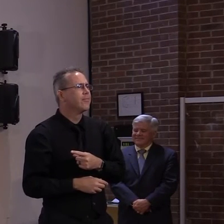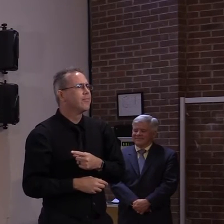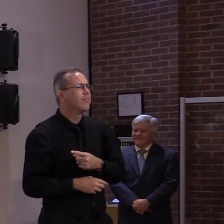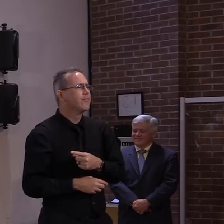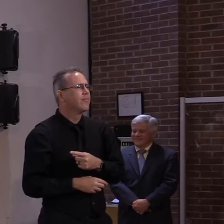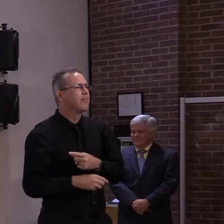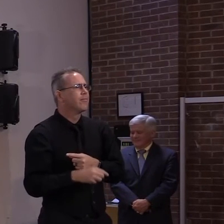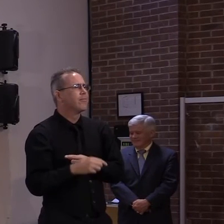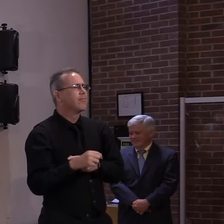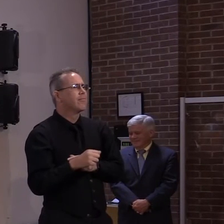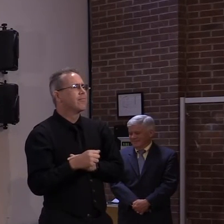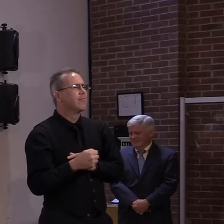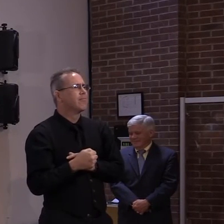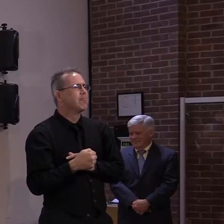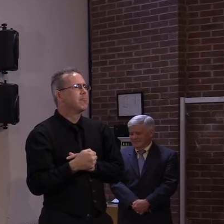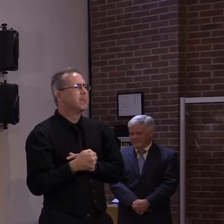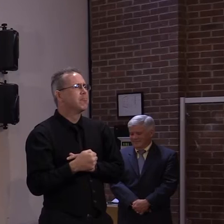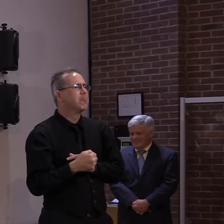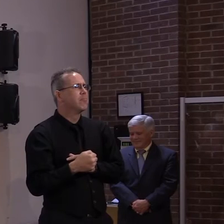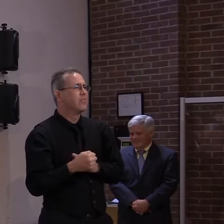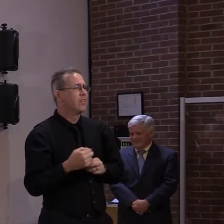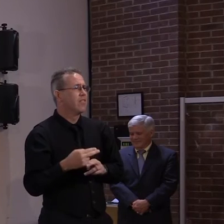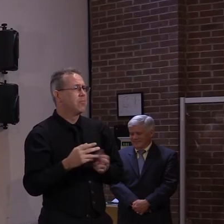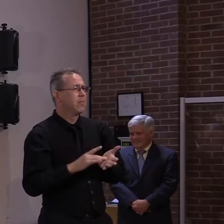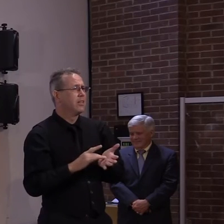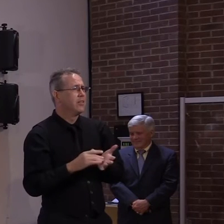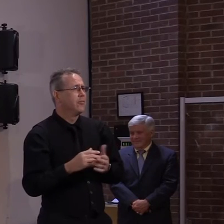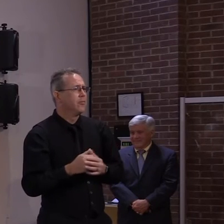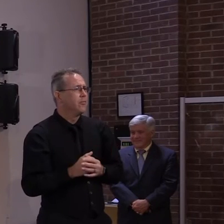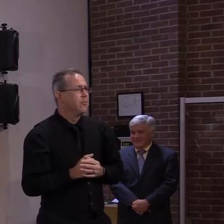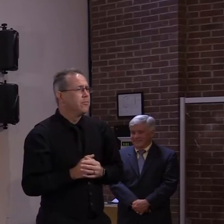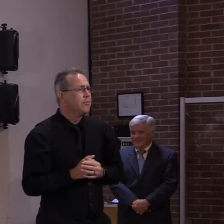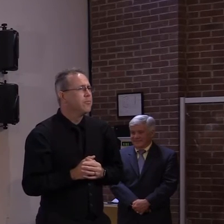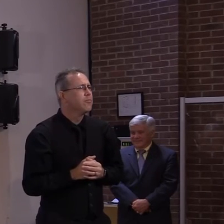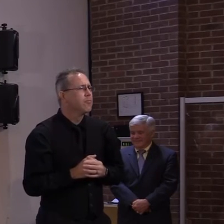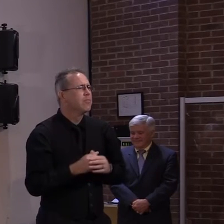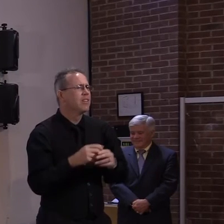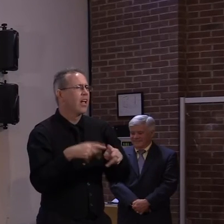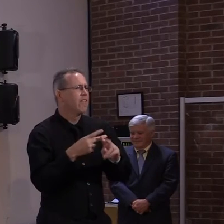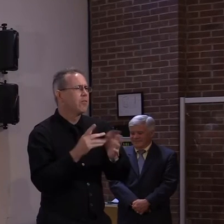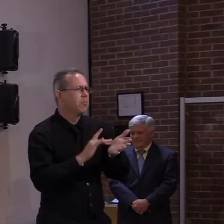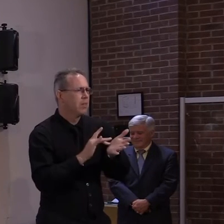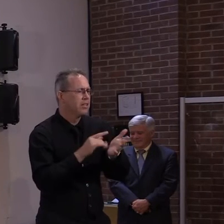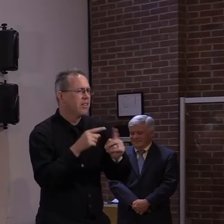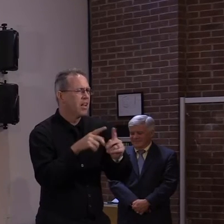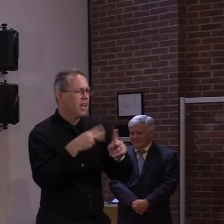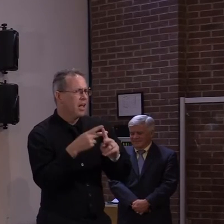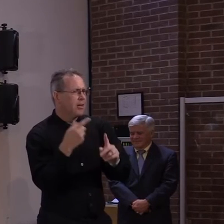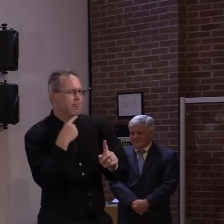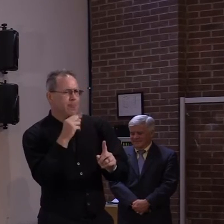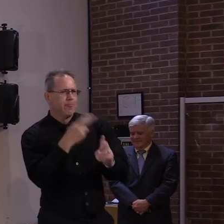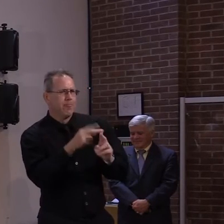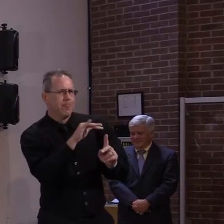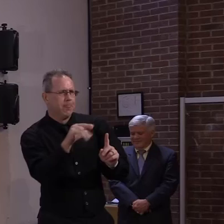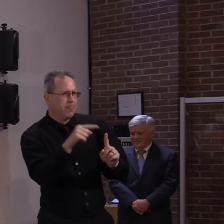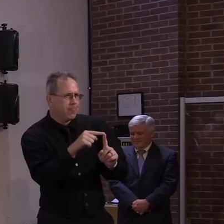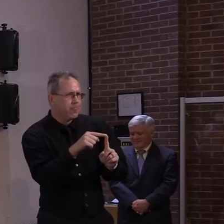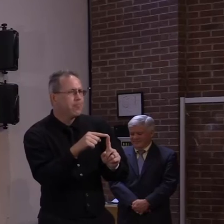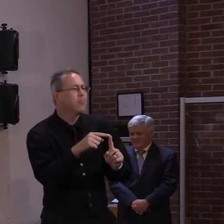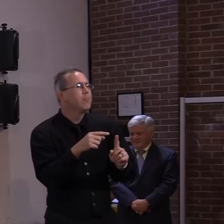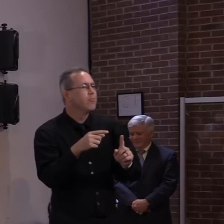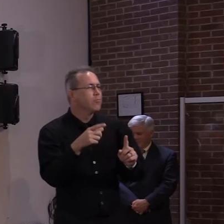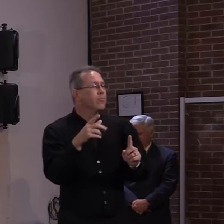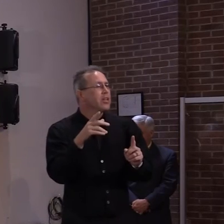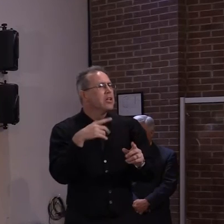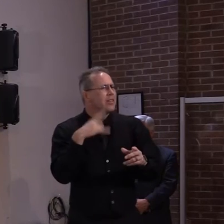Fortunately, it's also been getting a lot of attention from the standpoint of the scientific community. And it's been one of those things, if I could